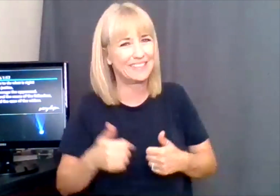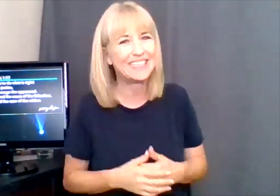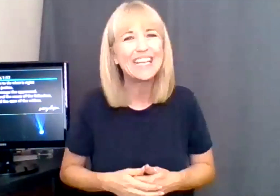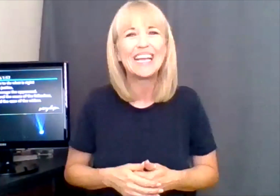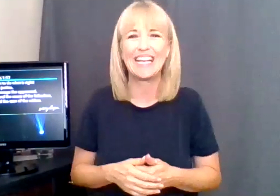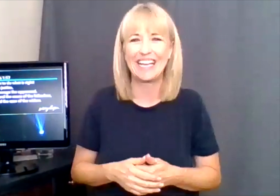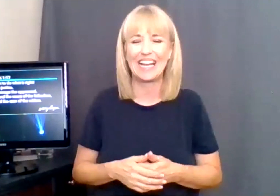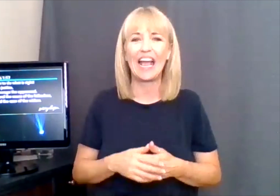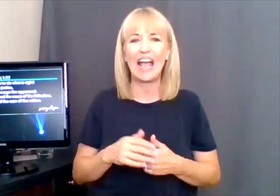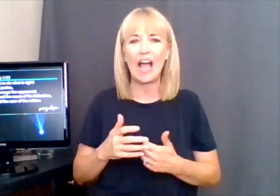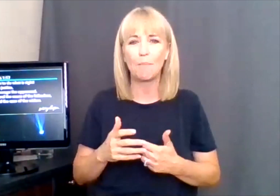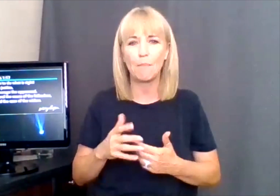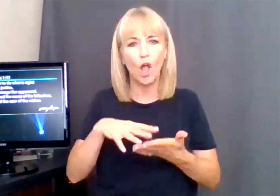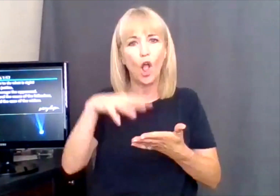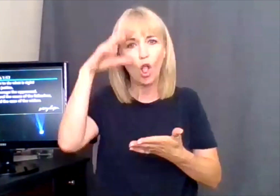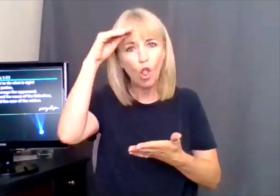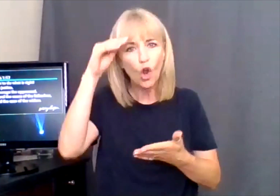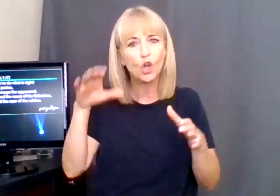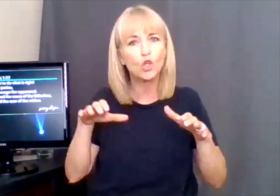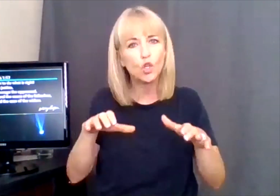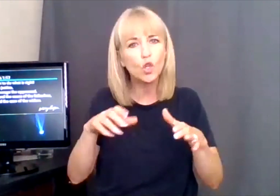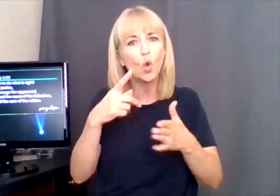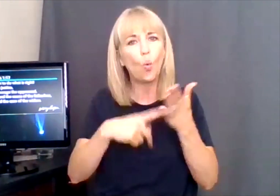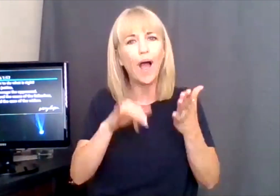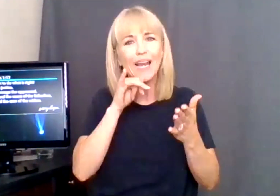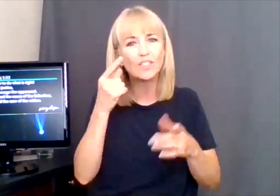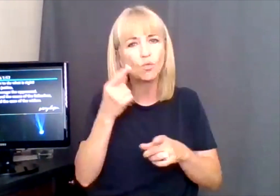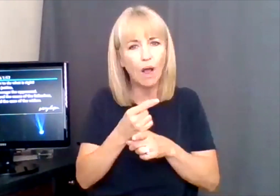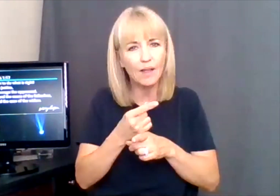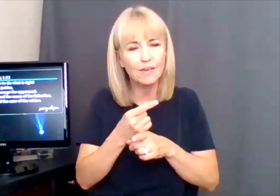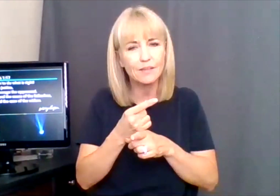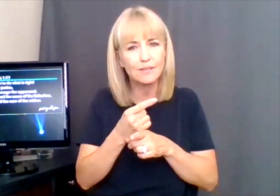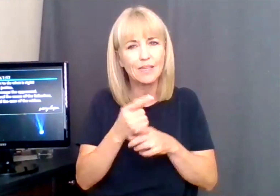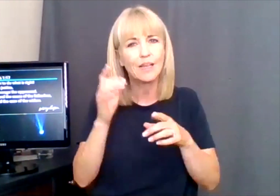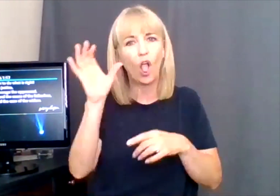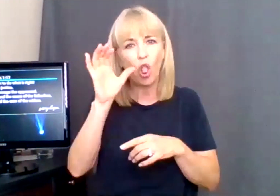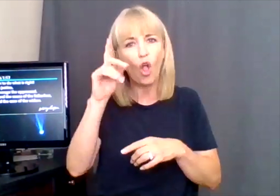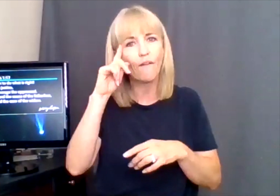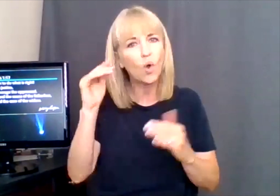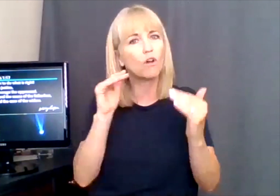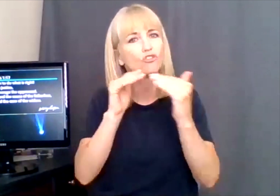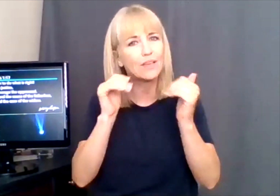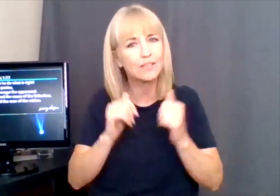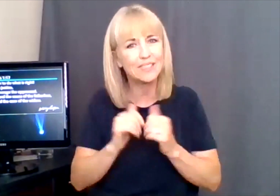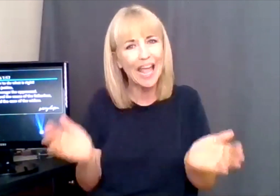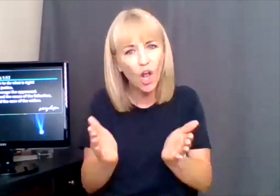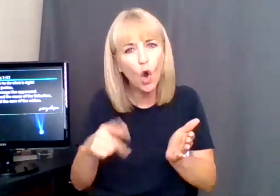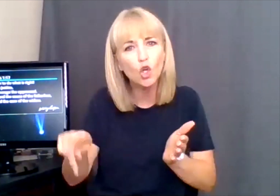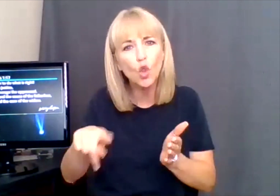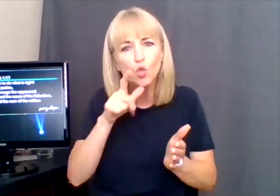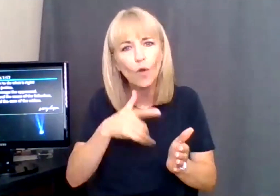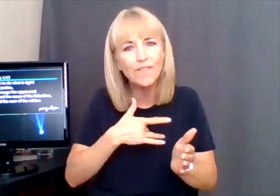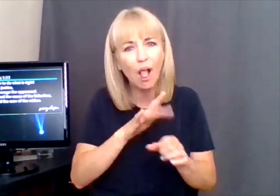it is. "Learn to do what is right. Seek justice. Encourage the oppressed.